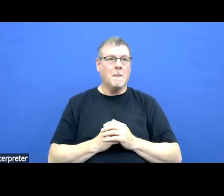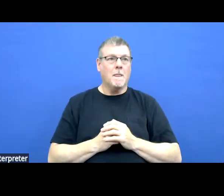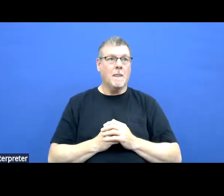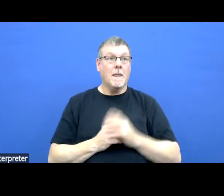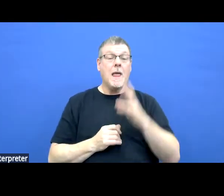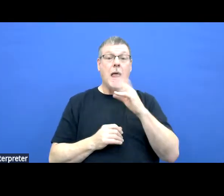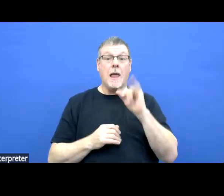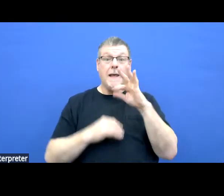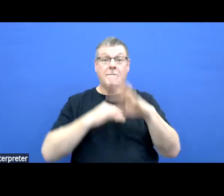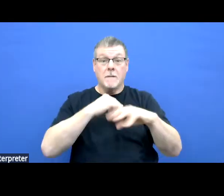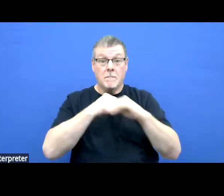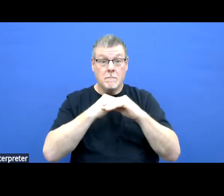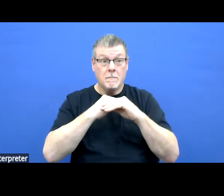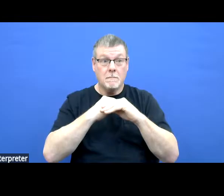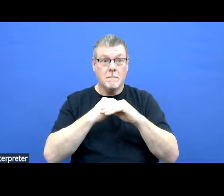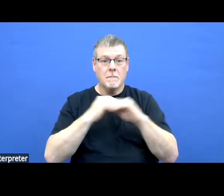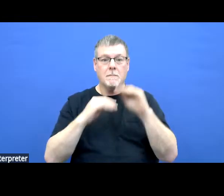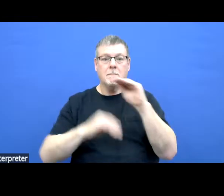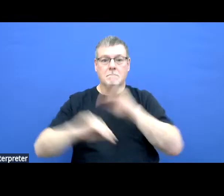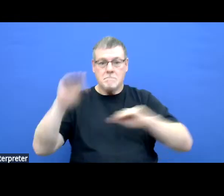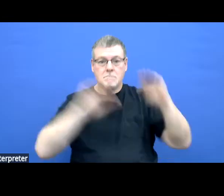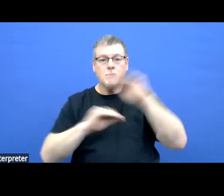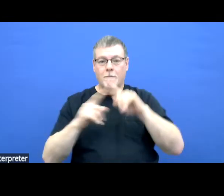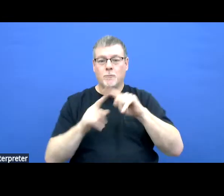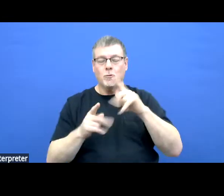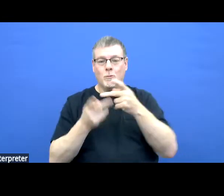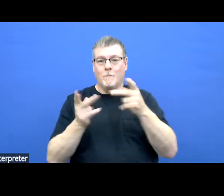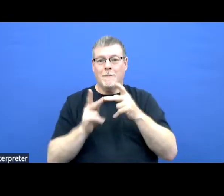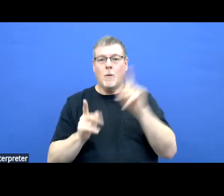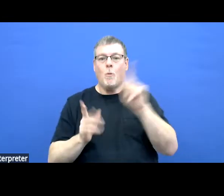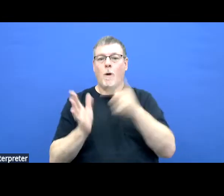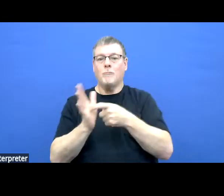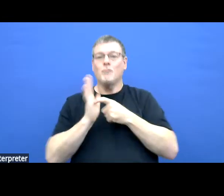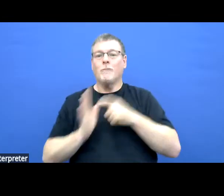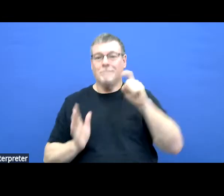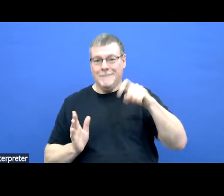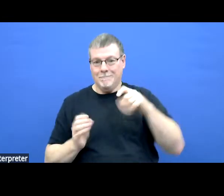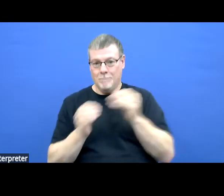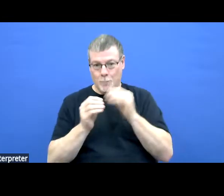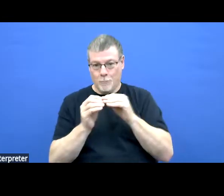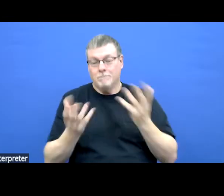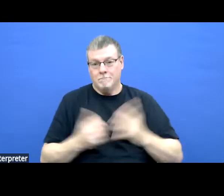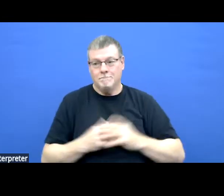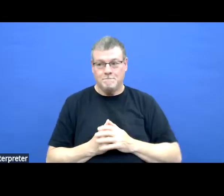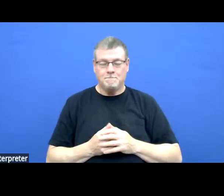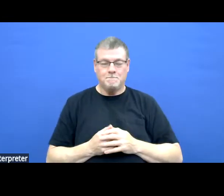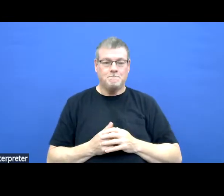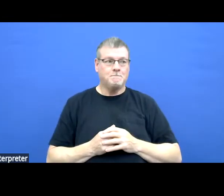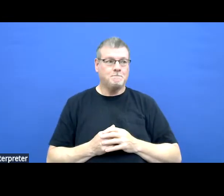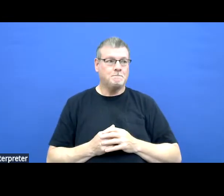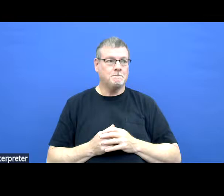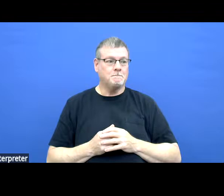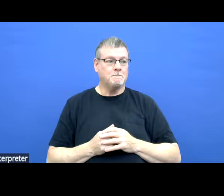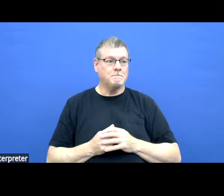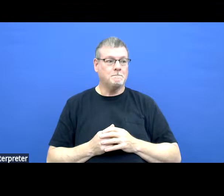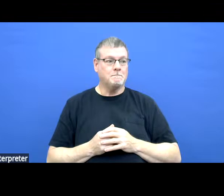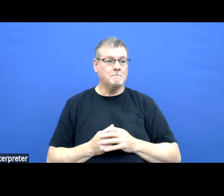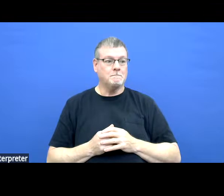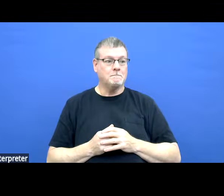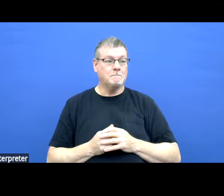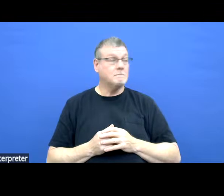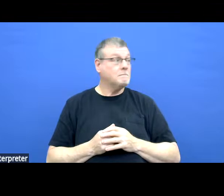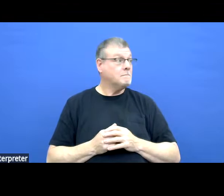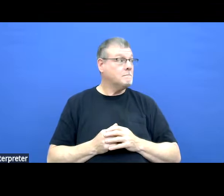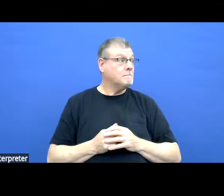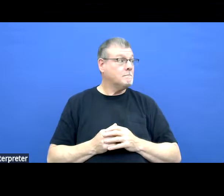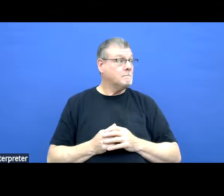there's more, generally we can have places that need more. It's the case. Okay. I was just gonna